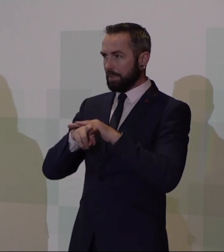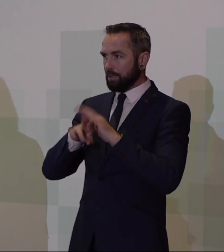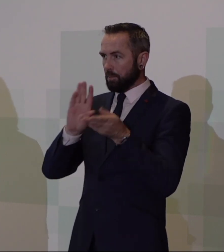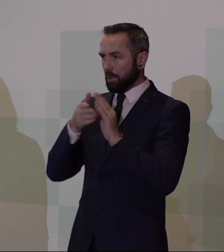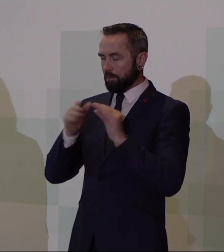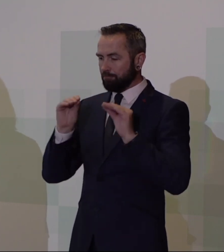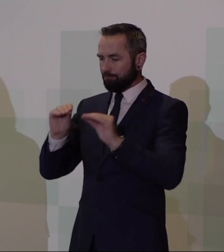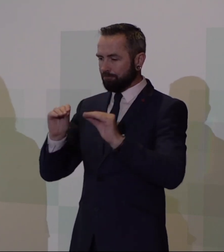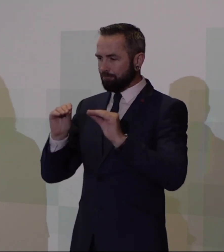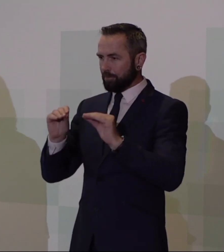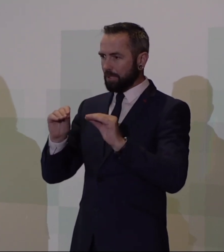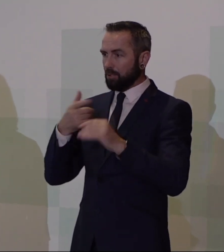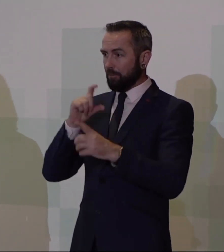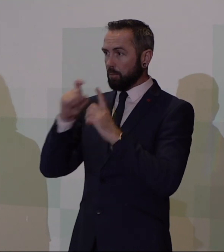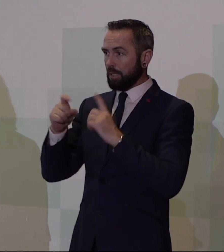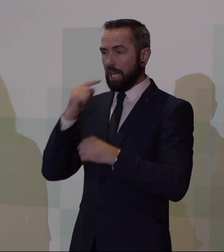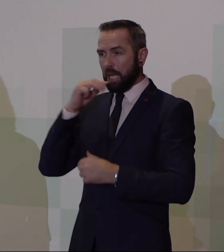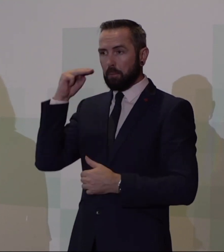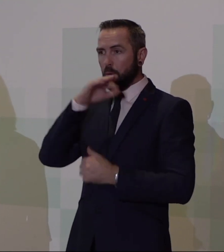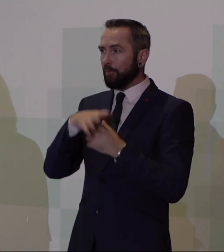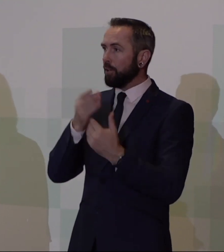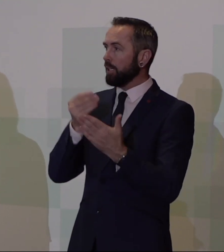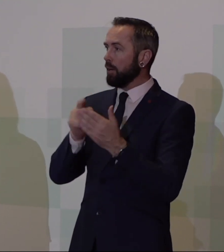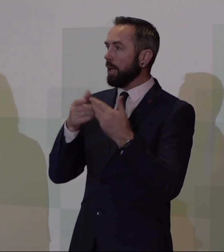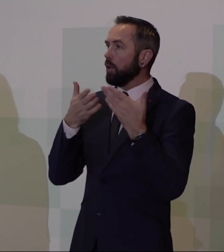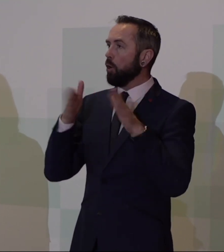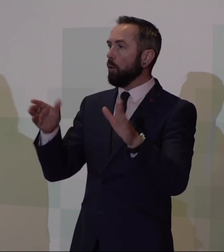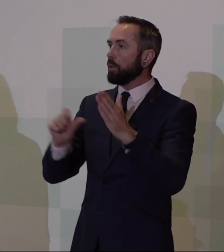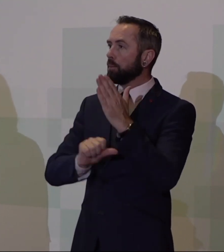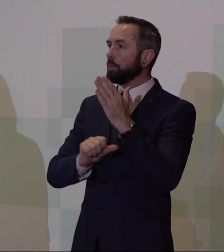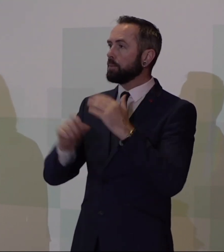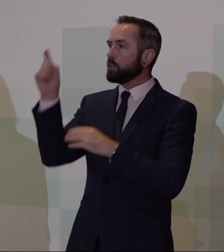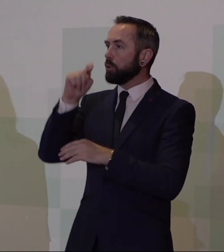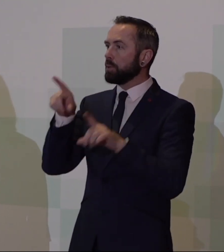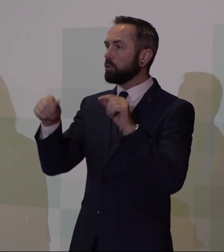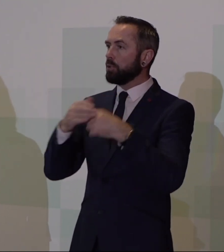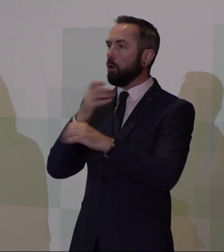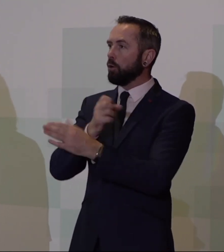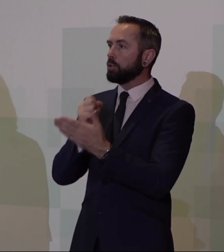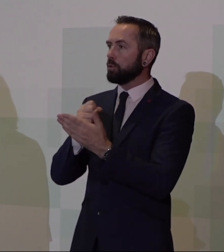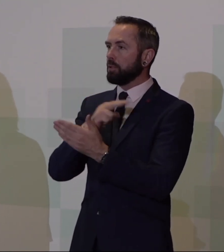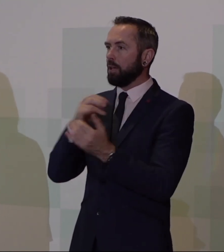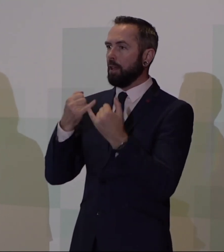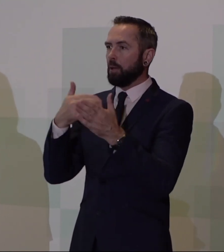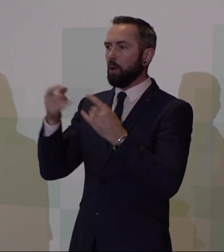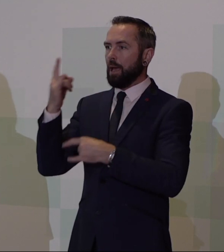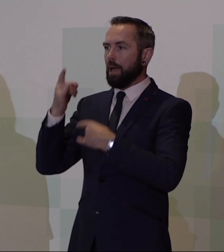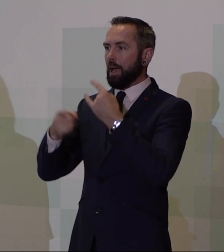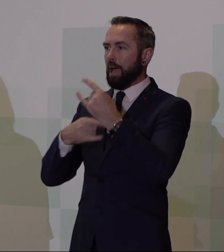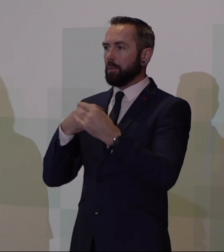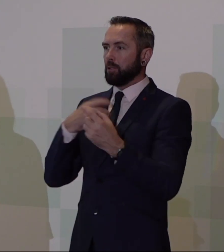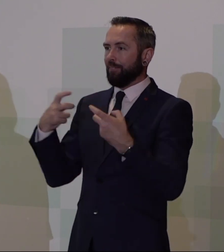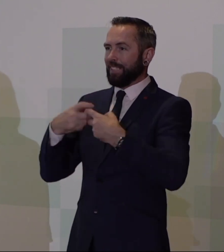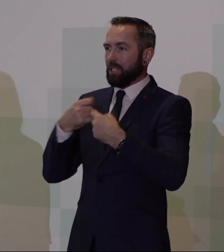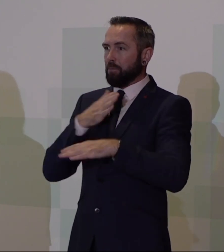and importance is essential to our economy and opening up subject choice to all students, unlike what happened to physics in my school after I